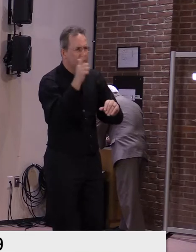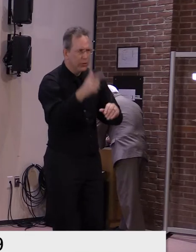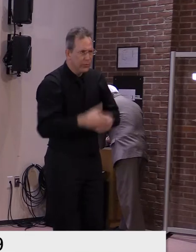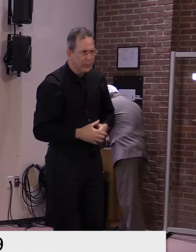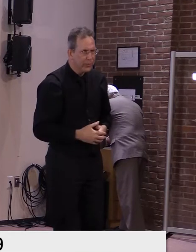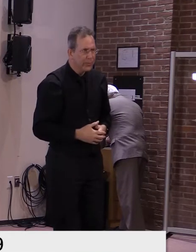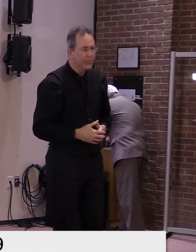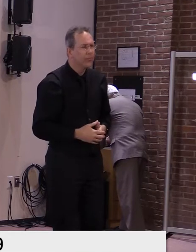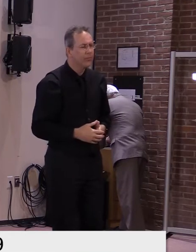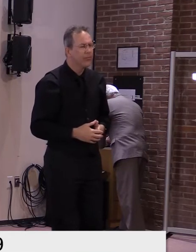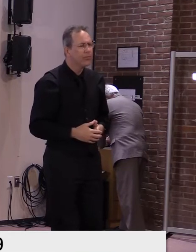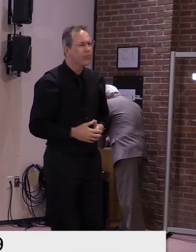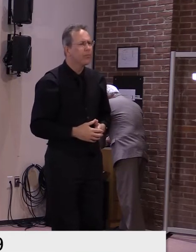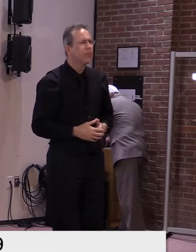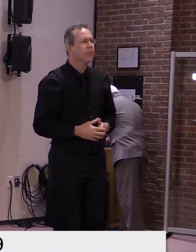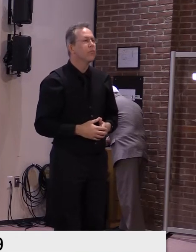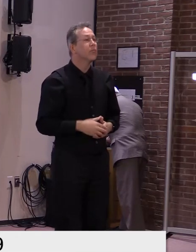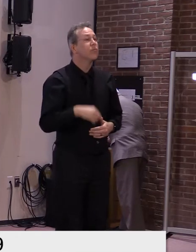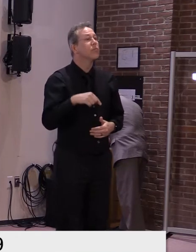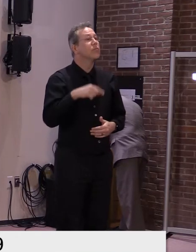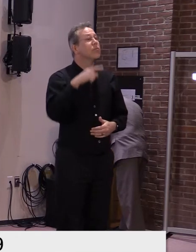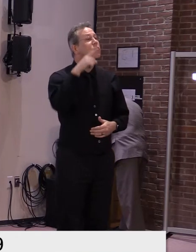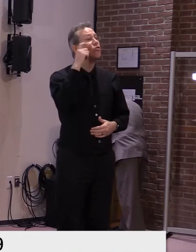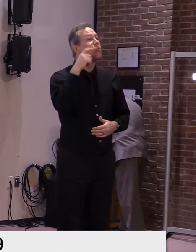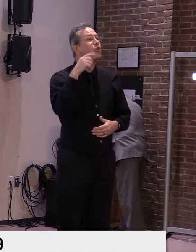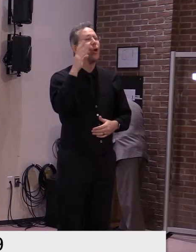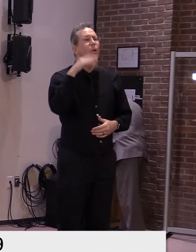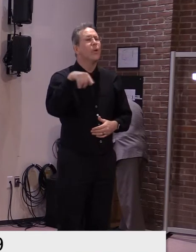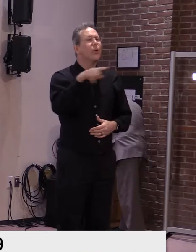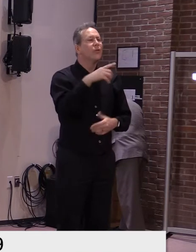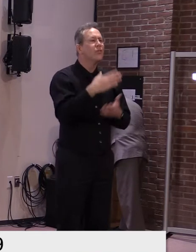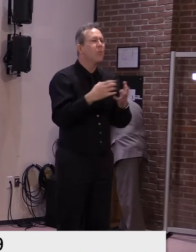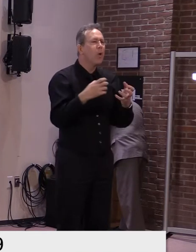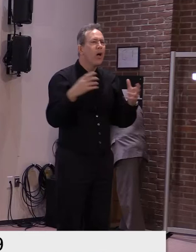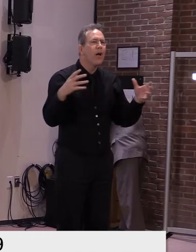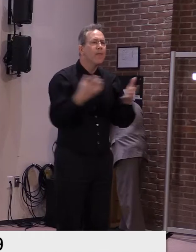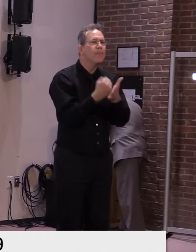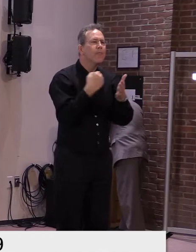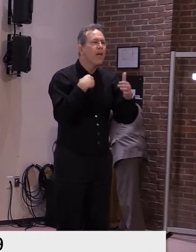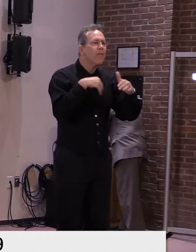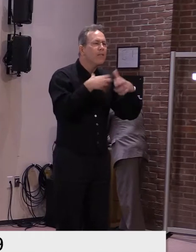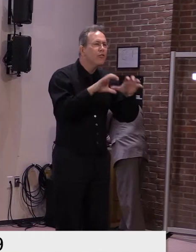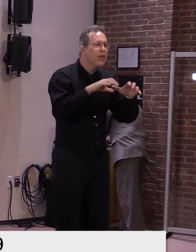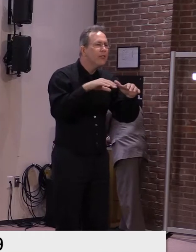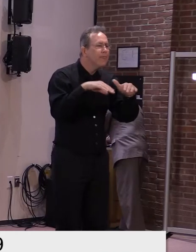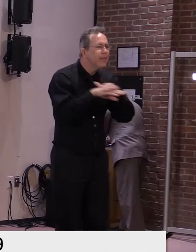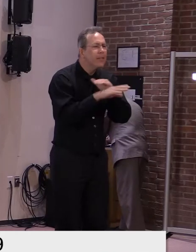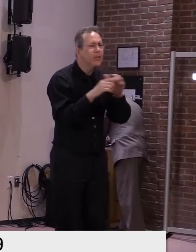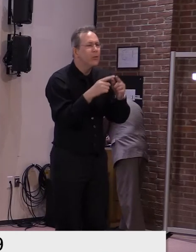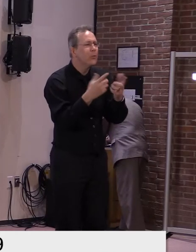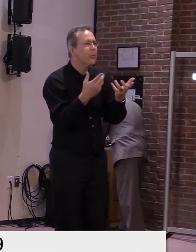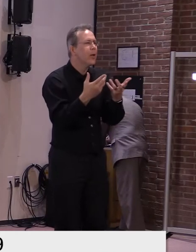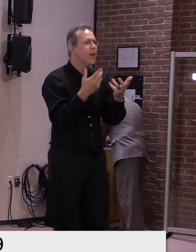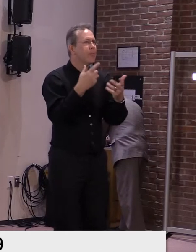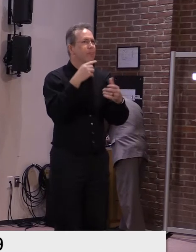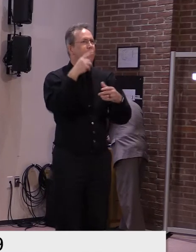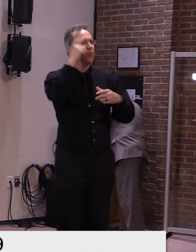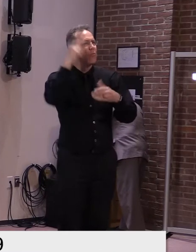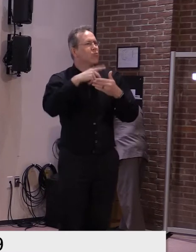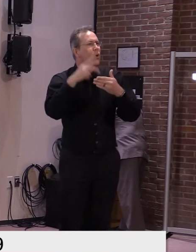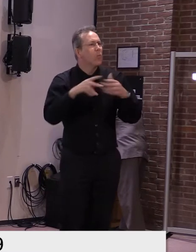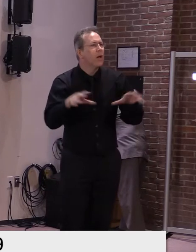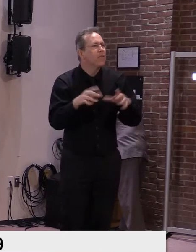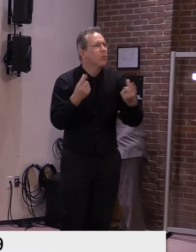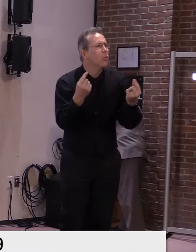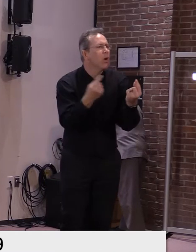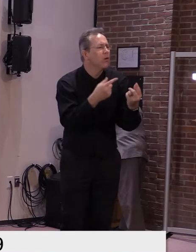be important to offer all students access to some engaging programming this summer. In conjunction with the governor's office, we are working with a variety of